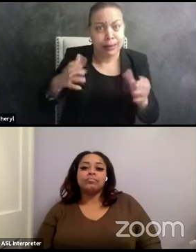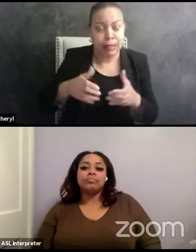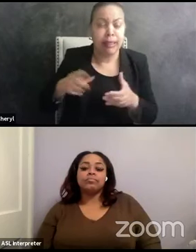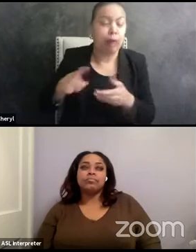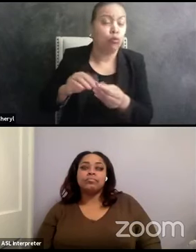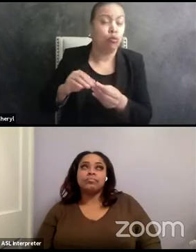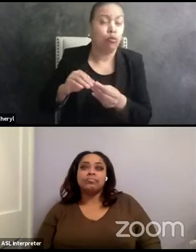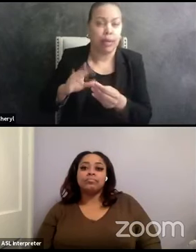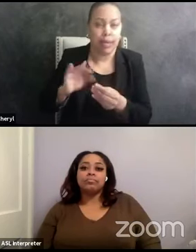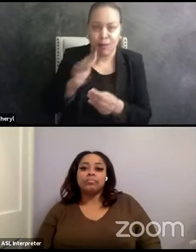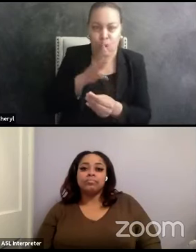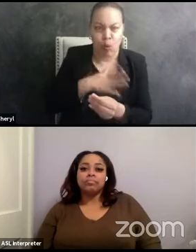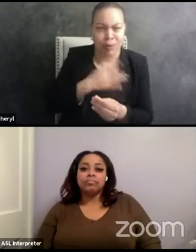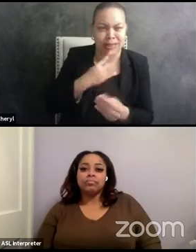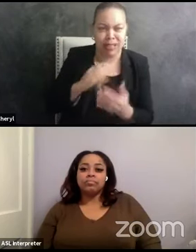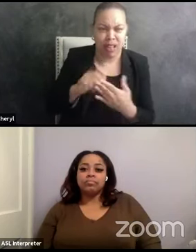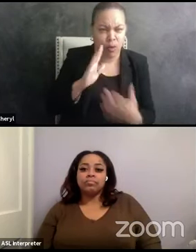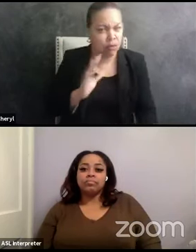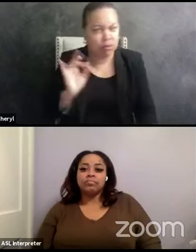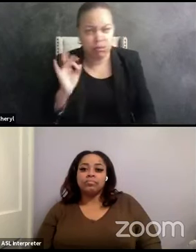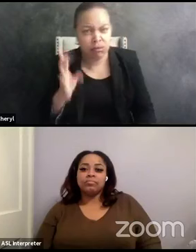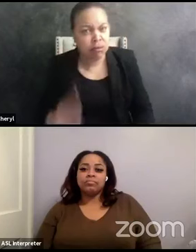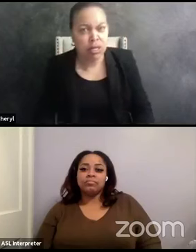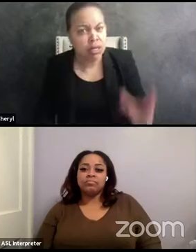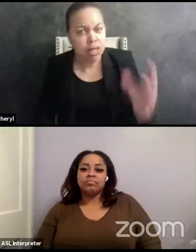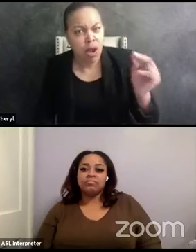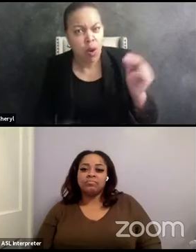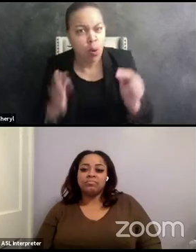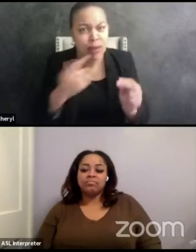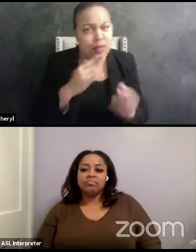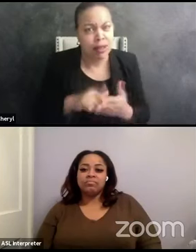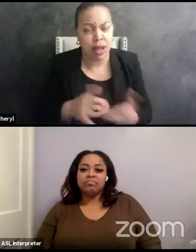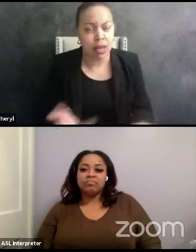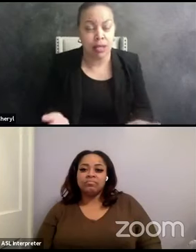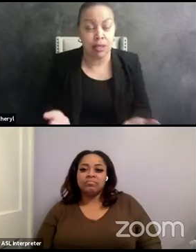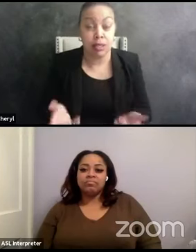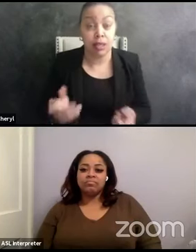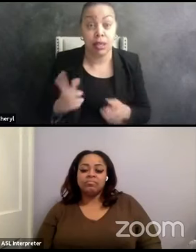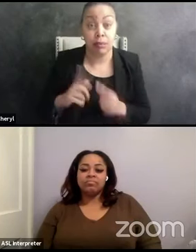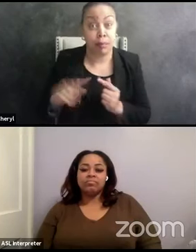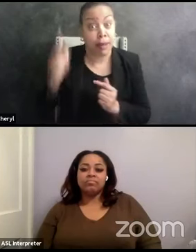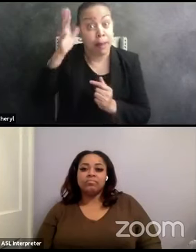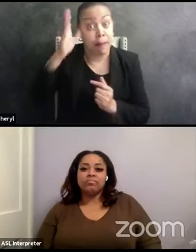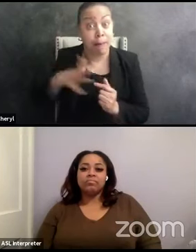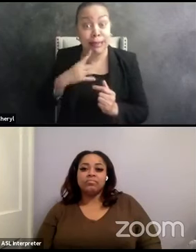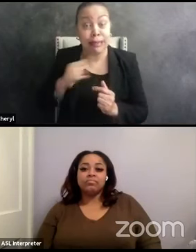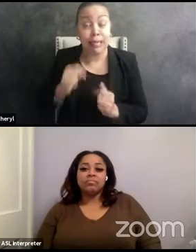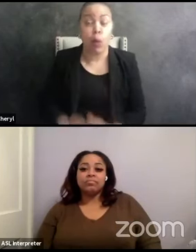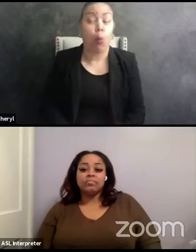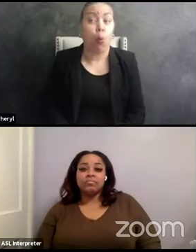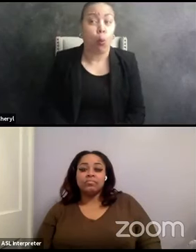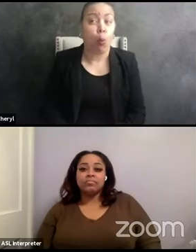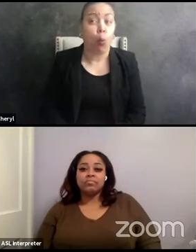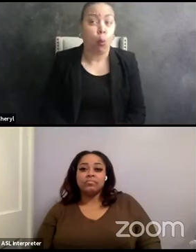if a woman said it, we'd be like, that's screwed up. Like, why would you say Right. that? Right. And so if we believe that,